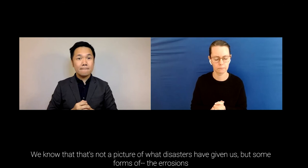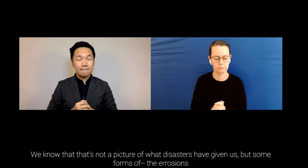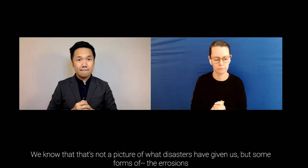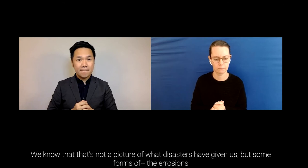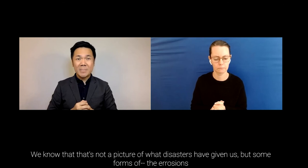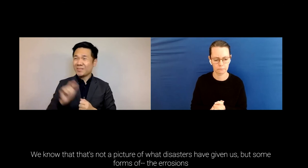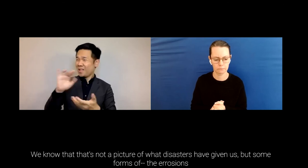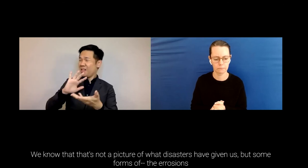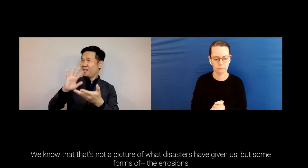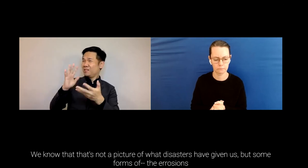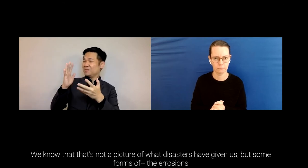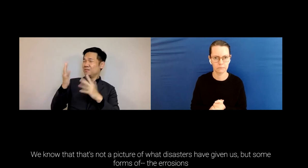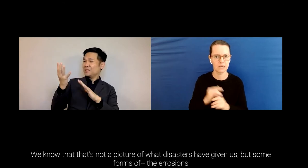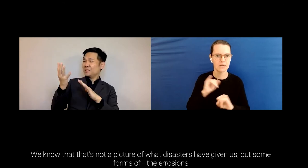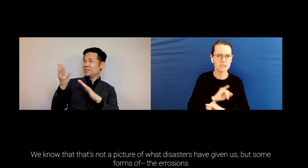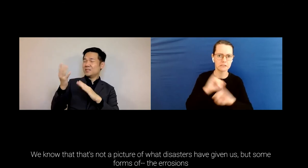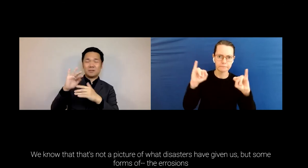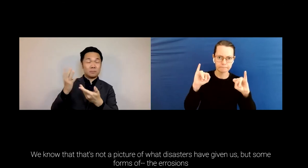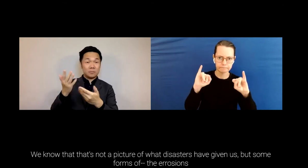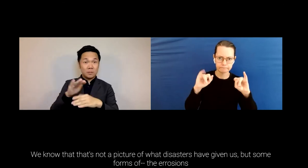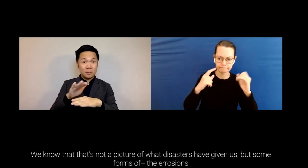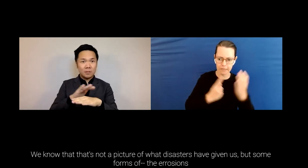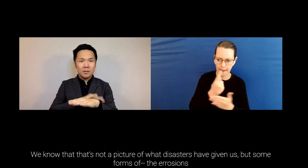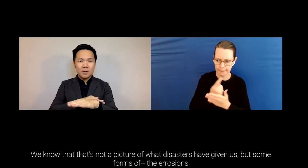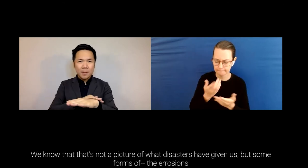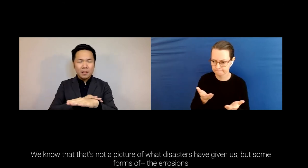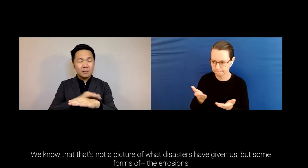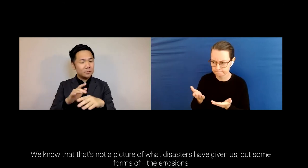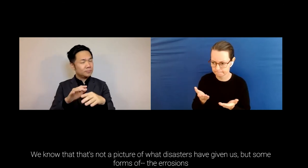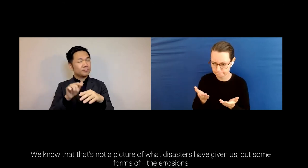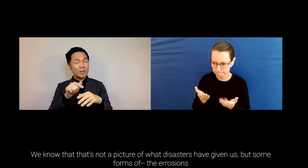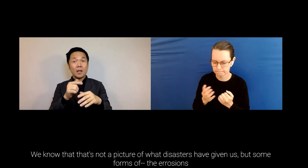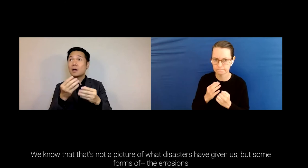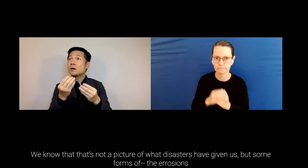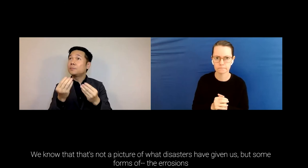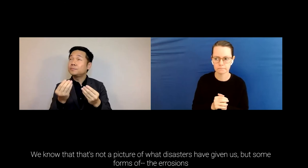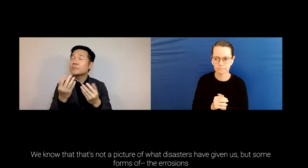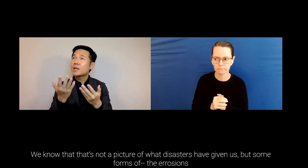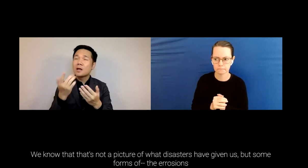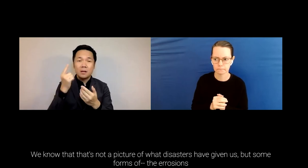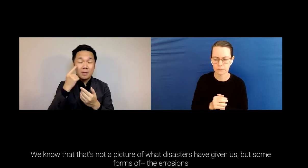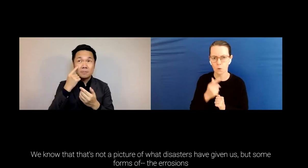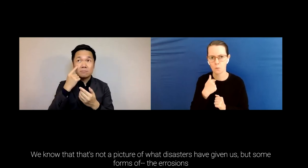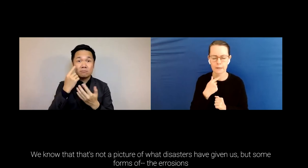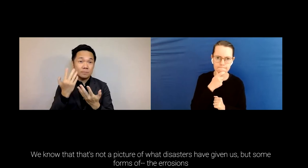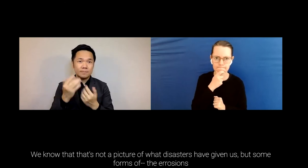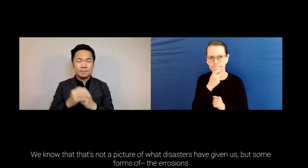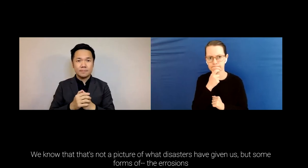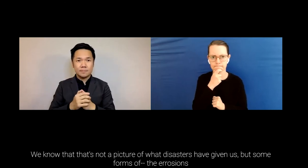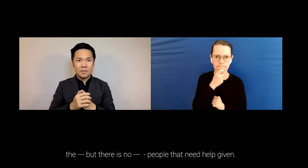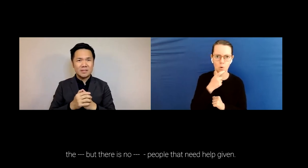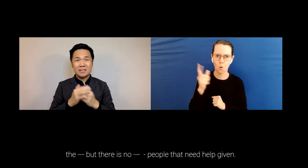disaster comes to Kiribati, but we just see some forms of the